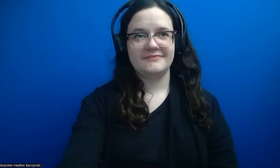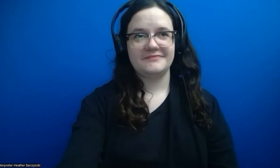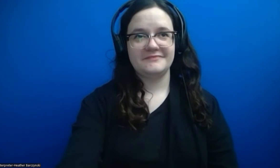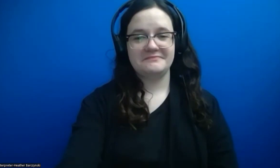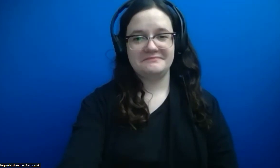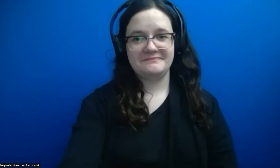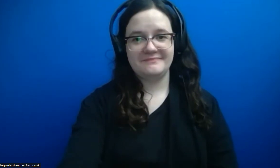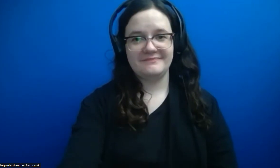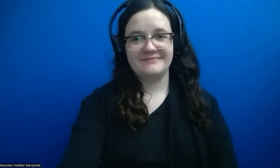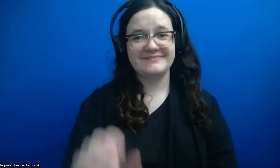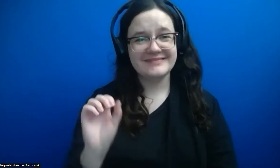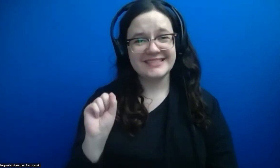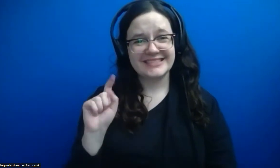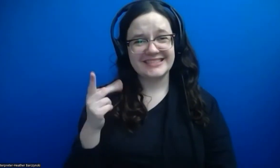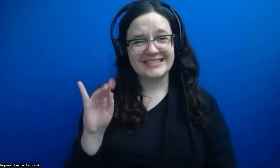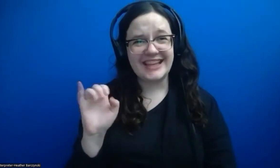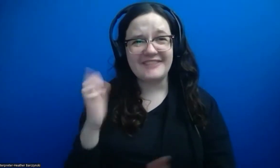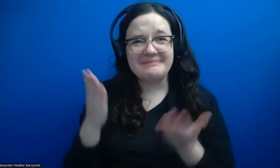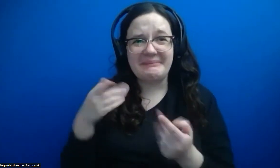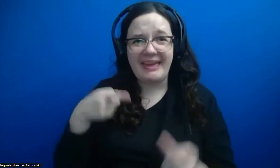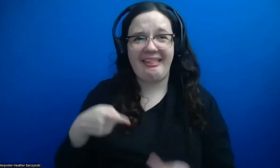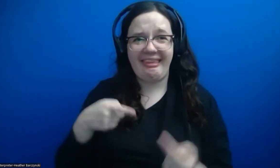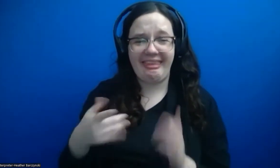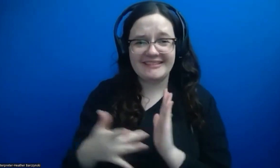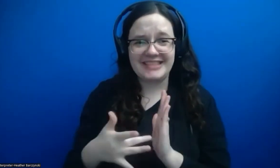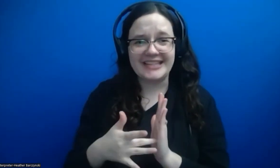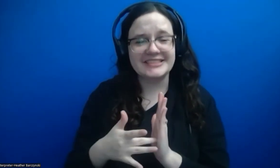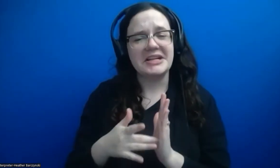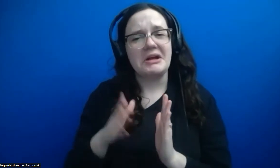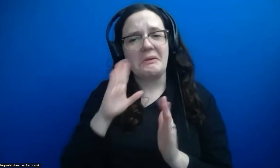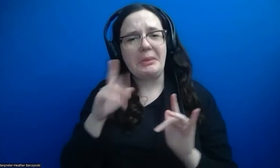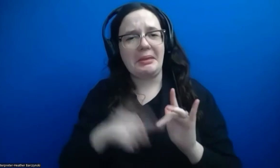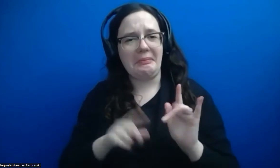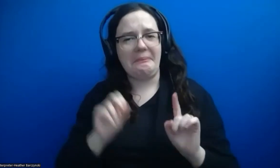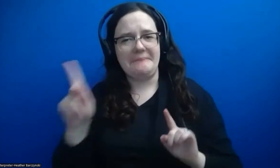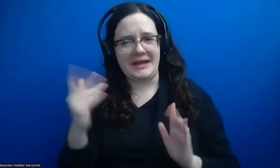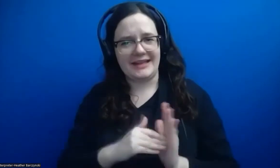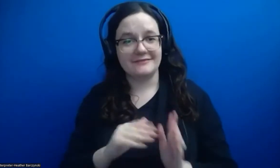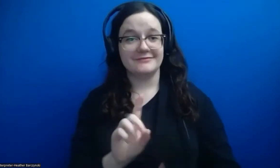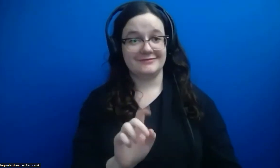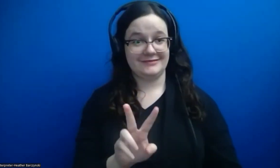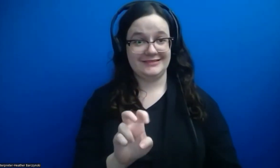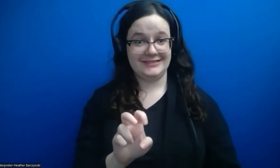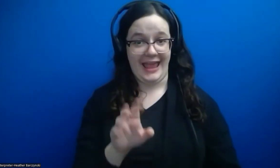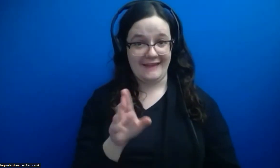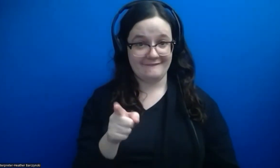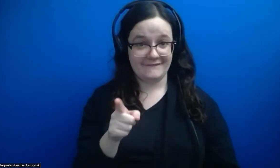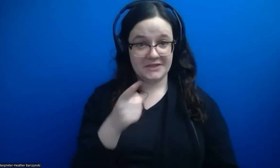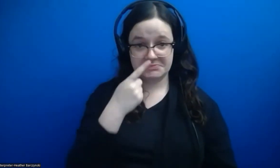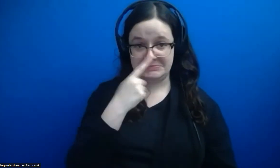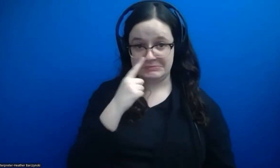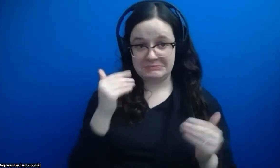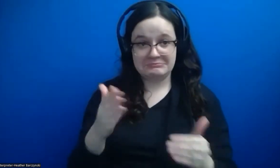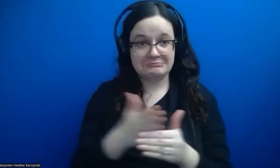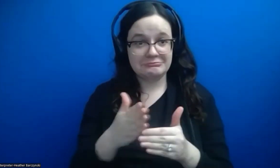Stephanie may be having some difficulty. We'll go ahead and come back to Stephanie. Dave, if you go ahead and share with